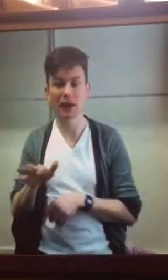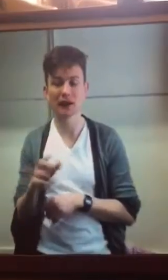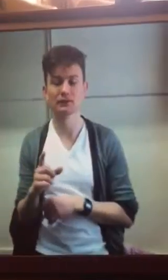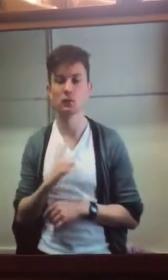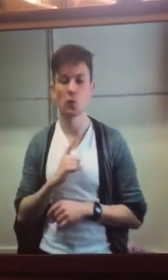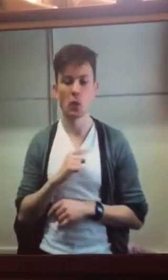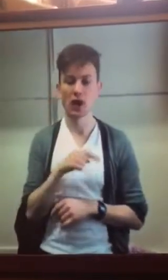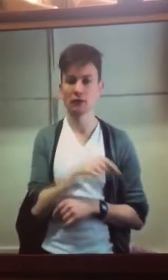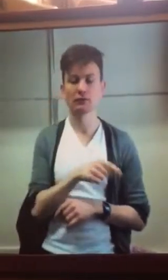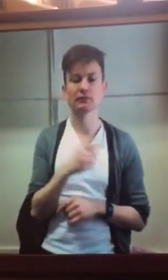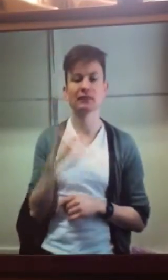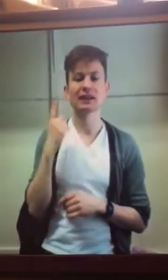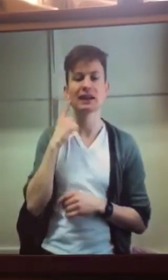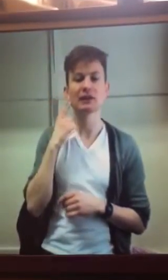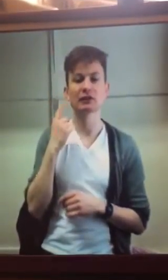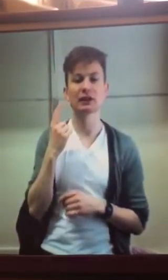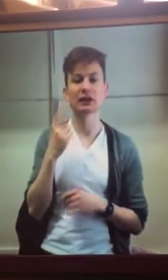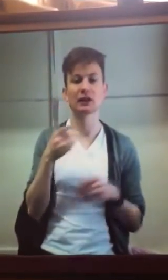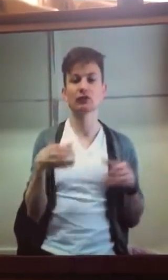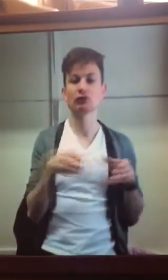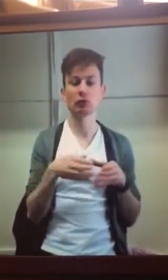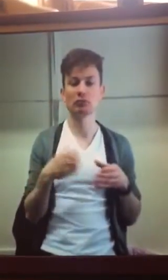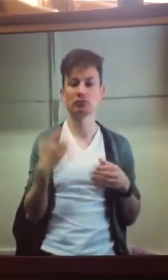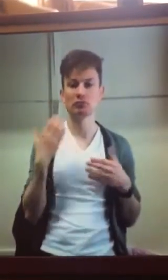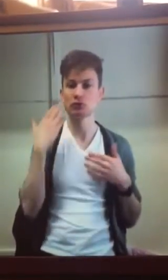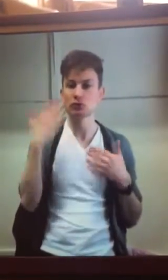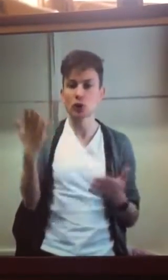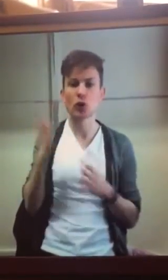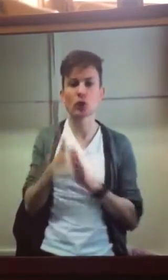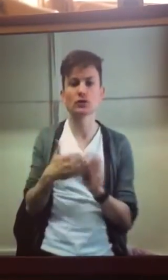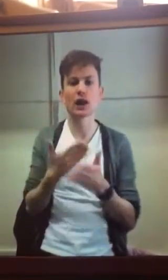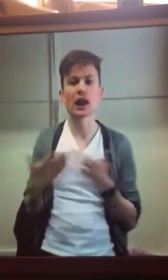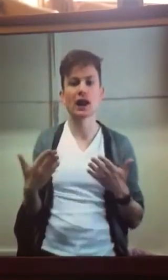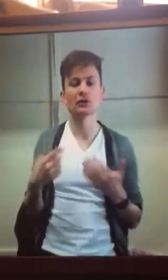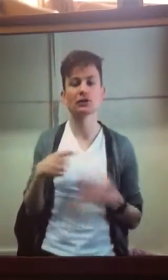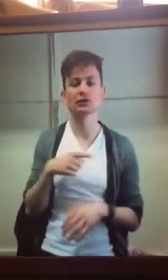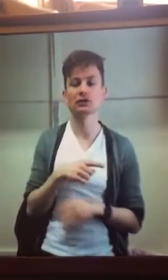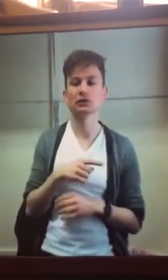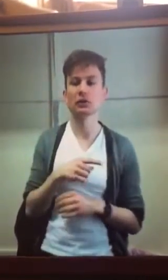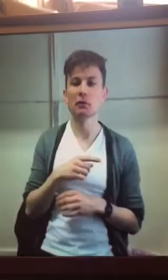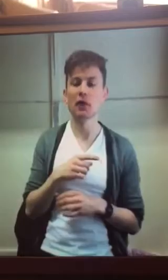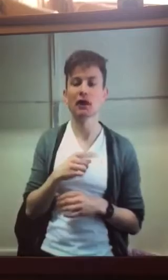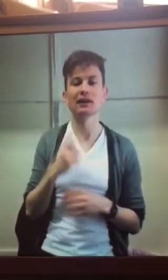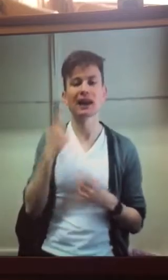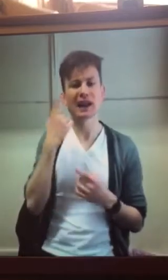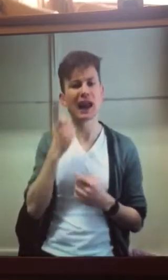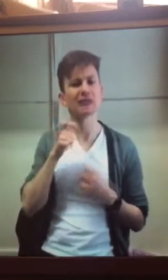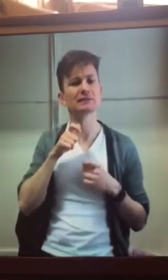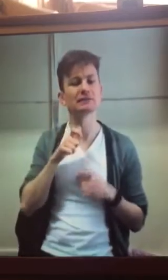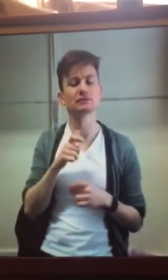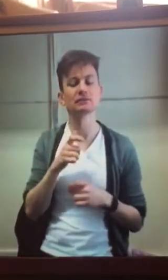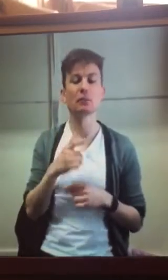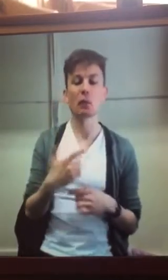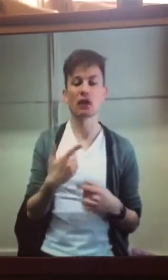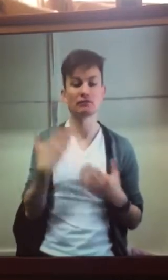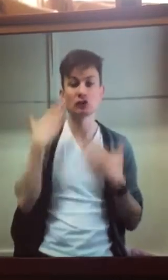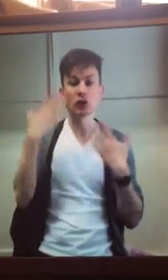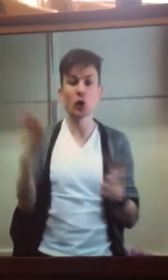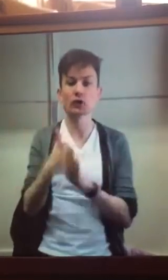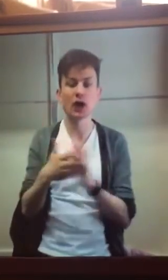And really the aim of the study is to identify whether it's possible both identify the same pauses at the same time. Obviously the